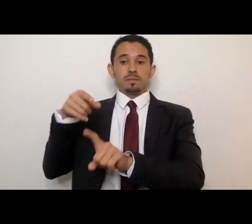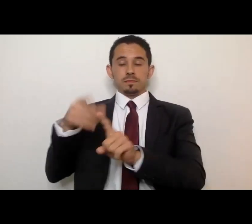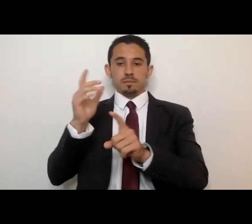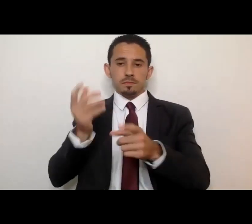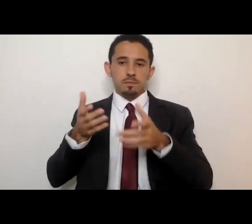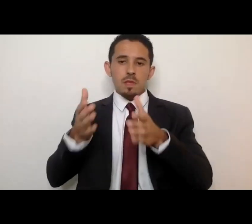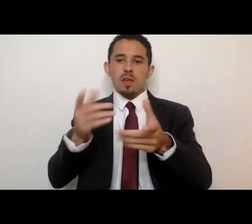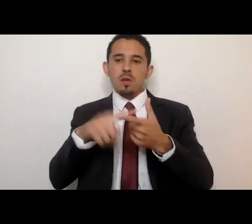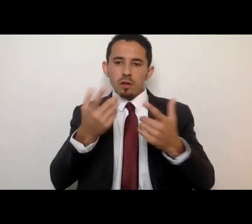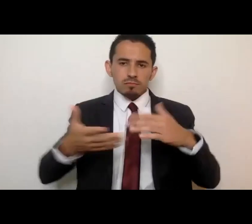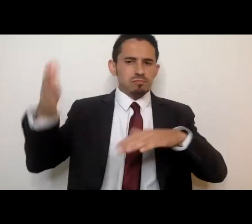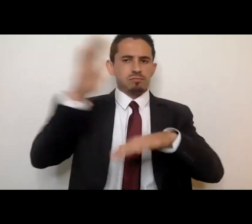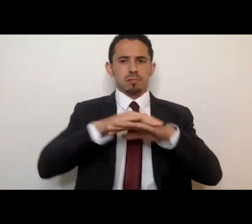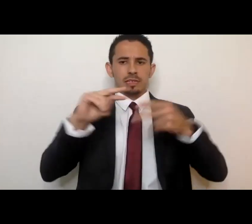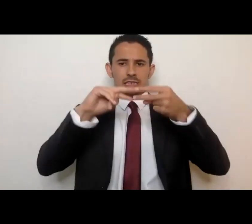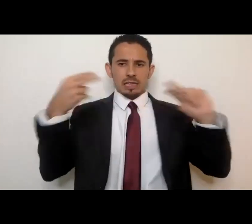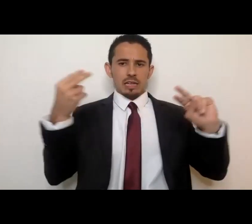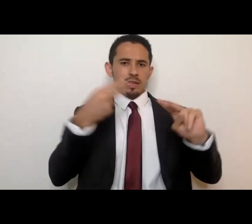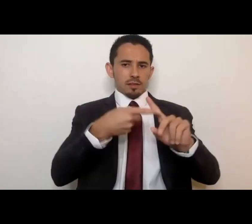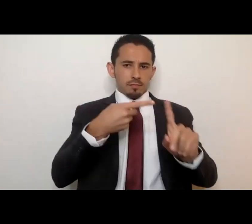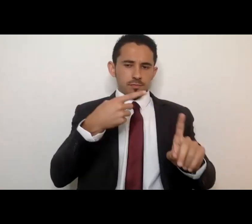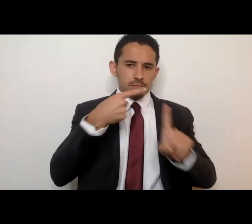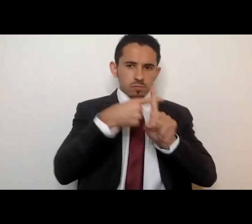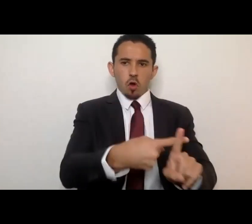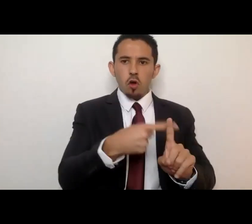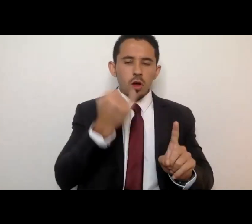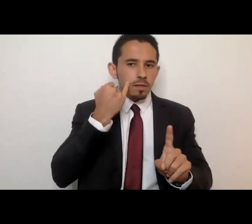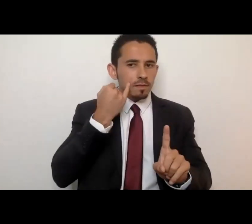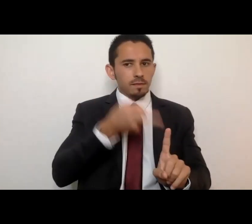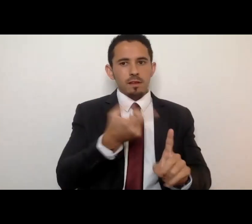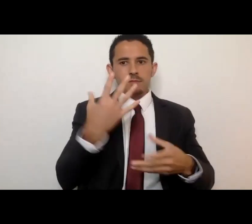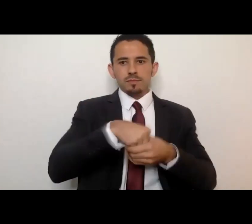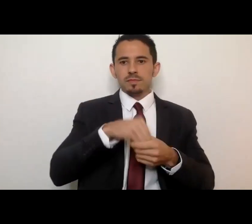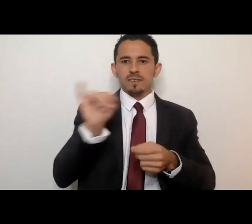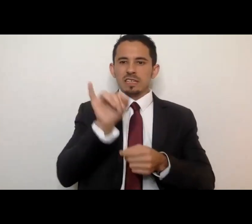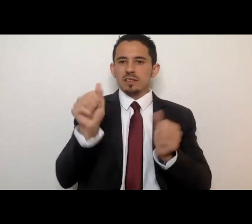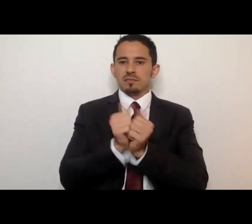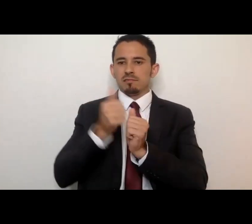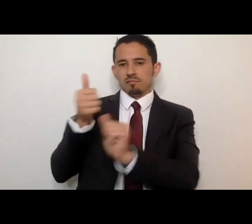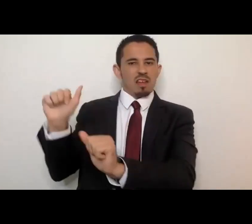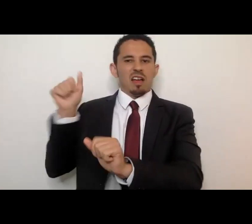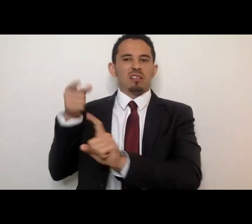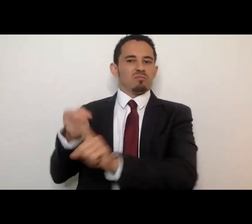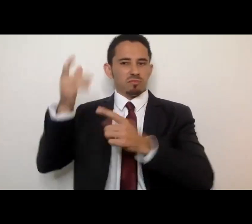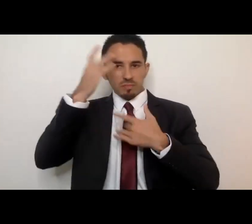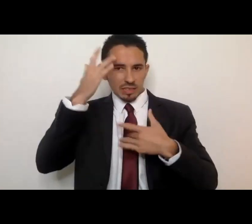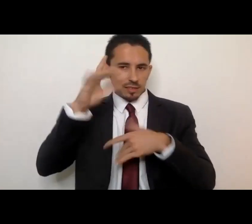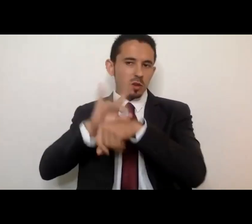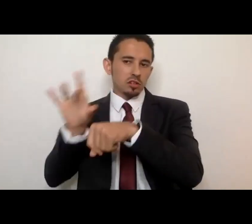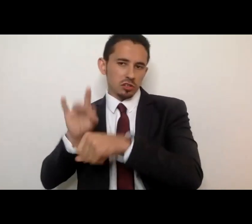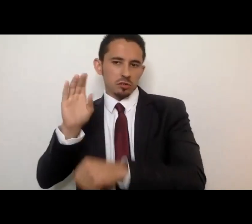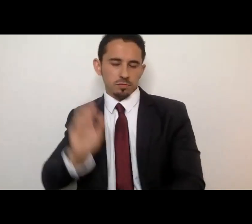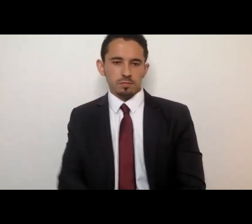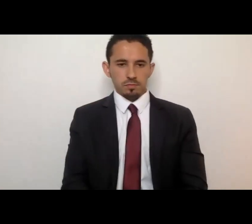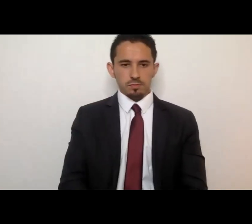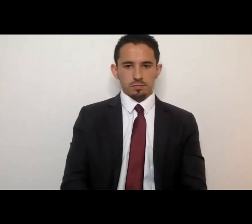chain reaction experiments on them, which is a way to amplify DNA and see if those ticks are test